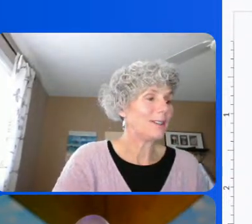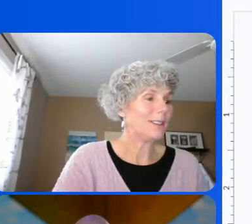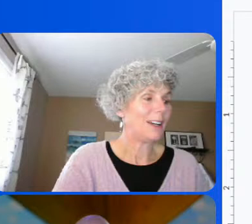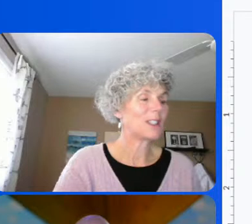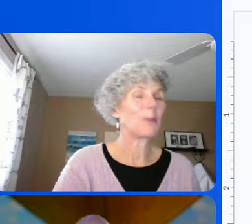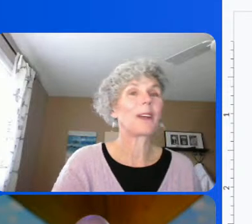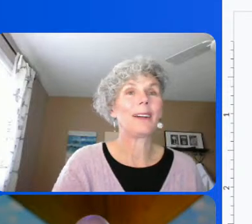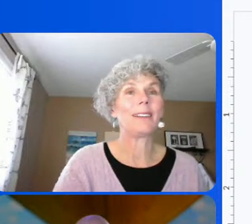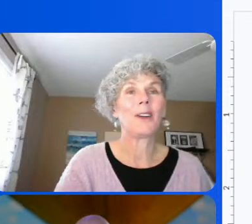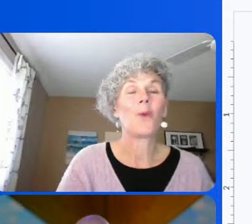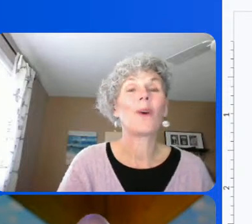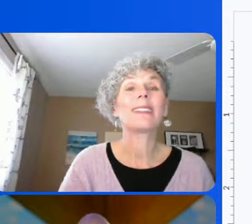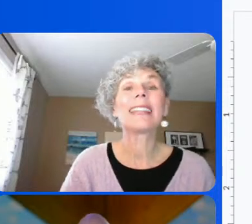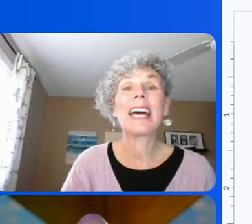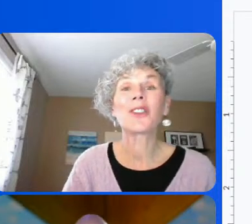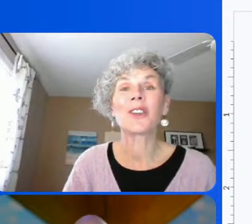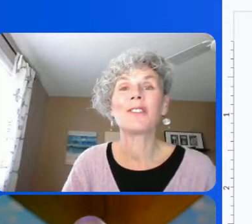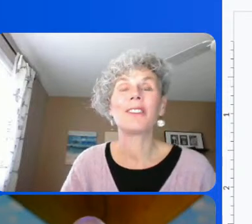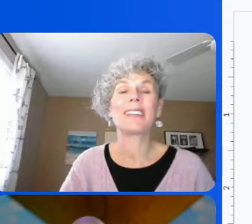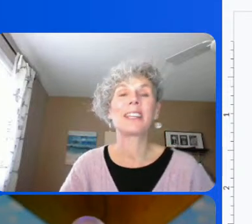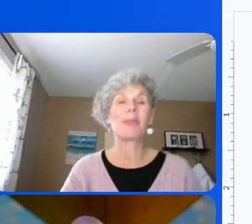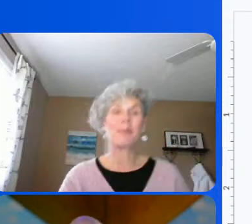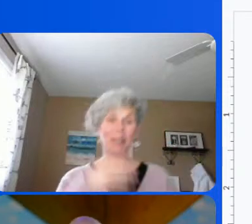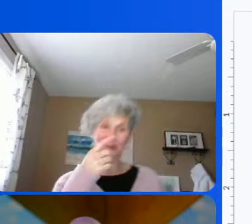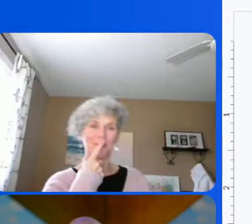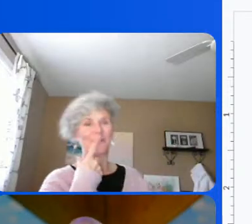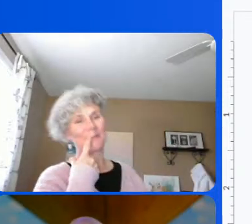of some kind? What letter do you think it might be?